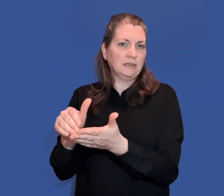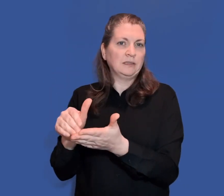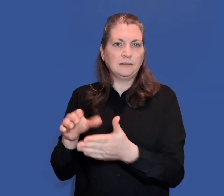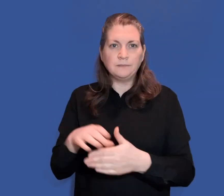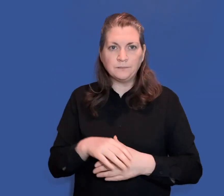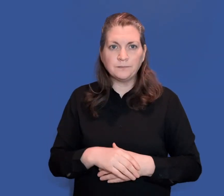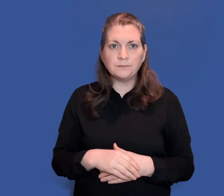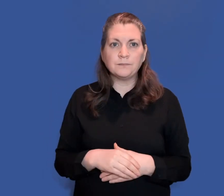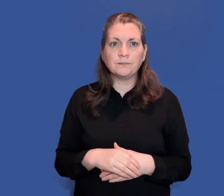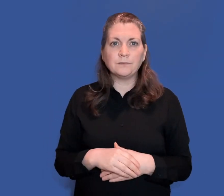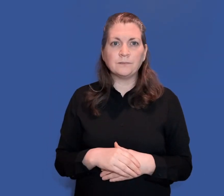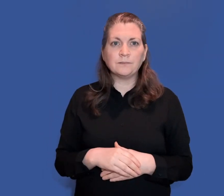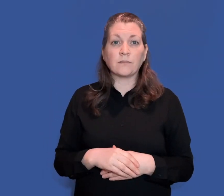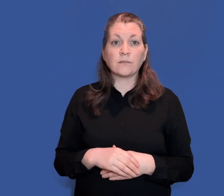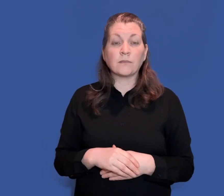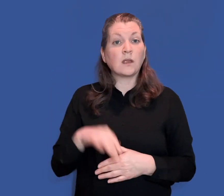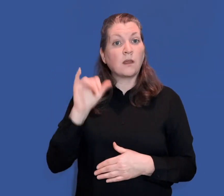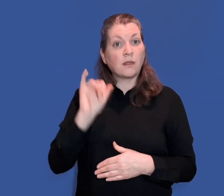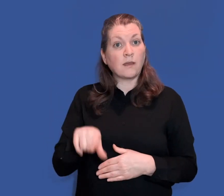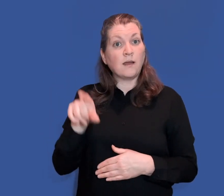which has a proposed budget of $12 million.